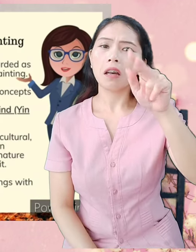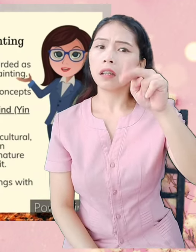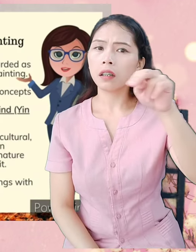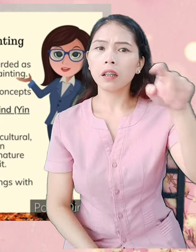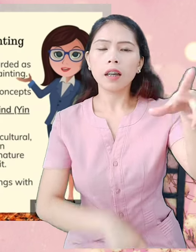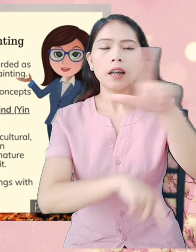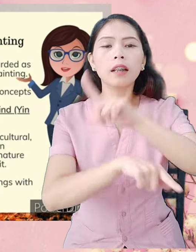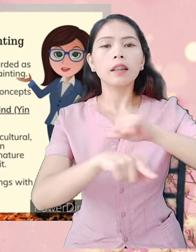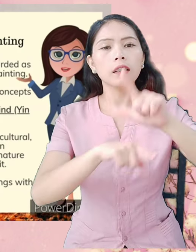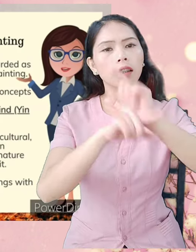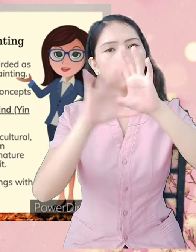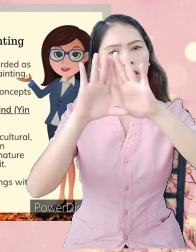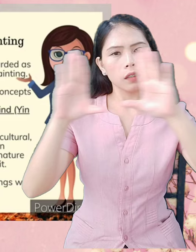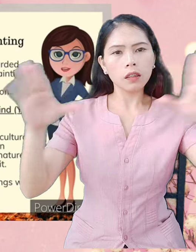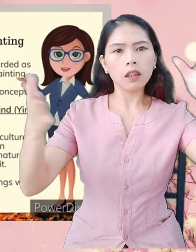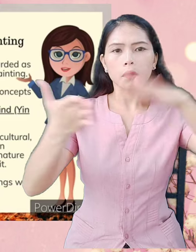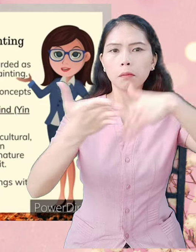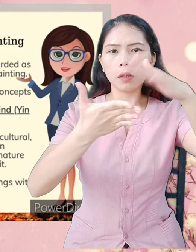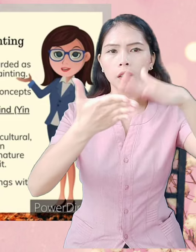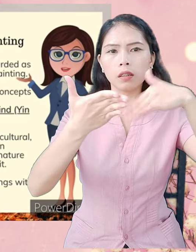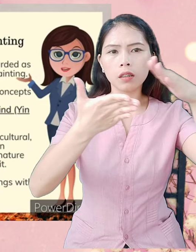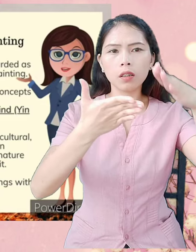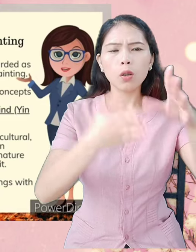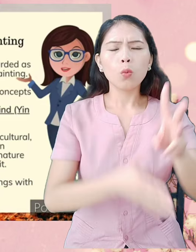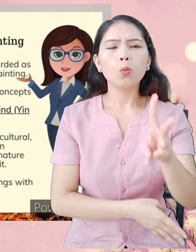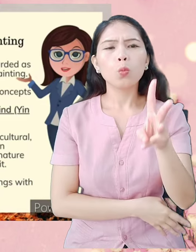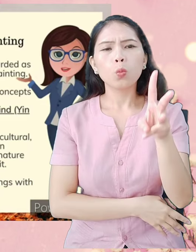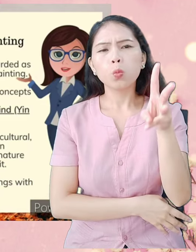Landscape painting was regarded